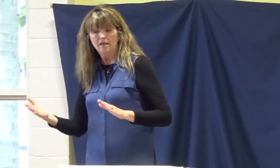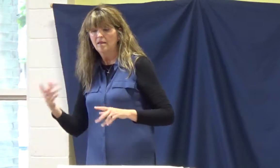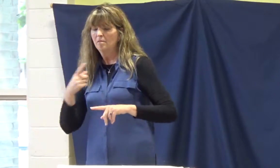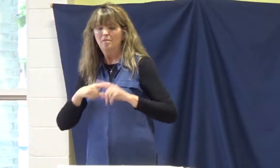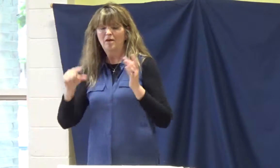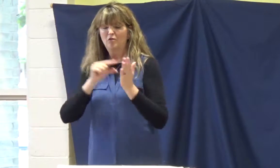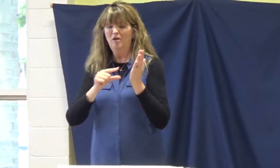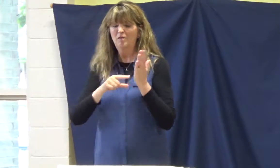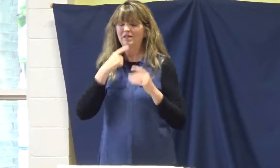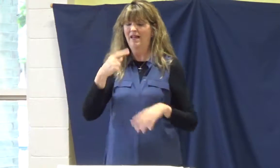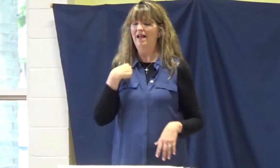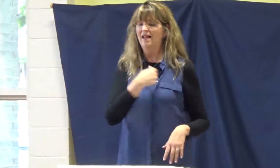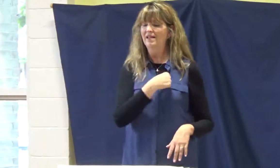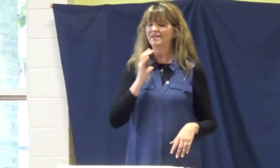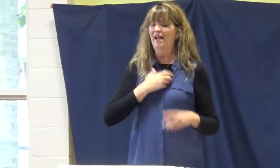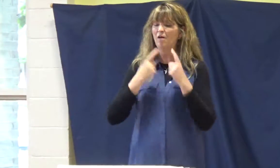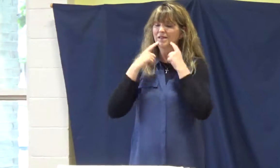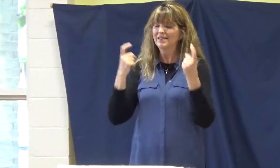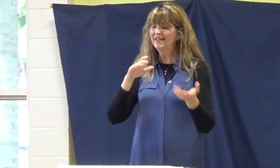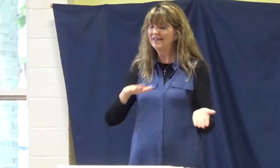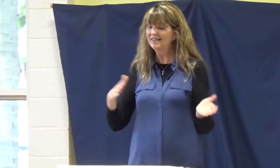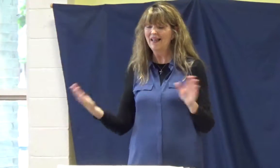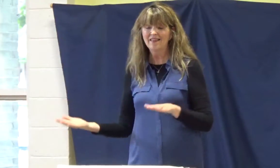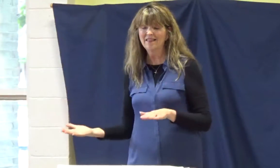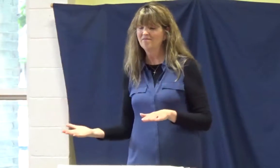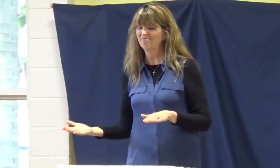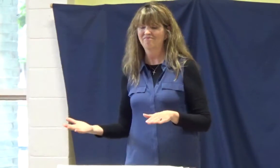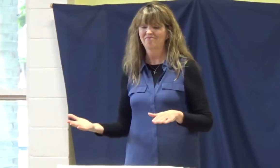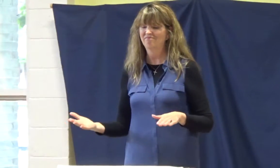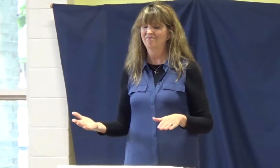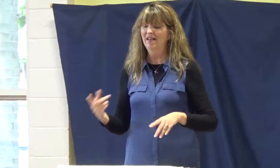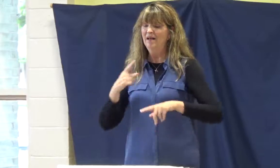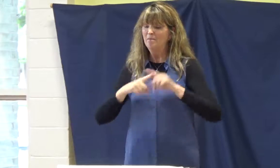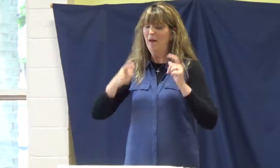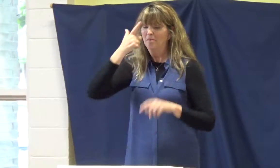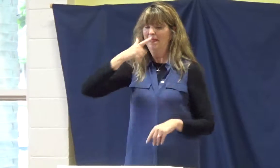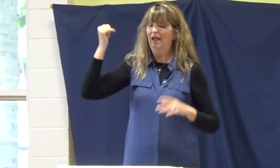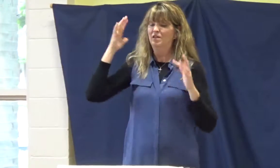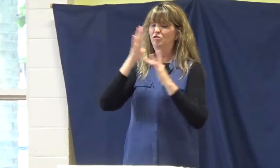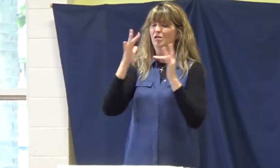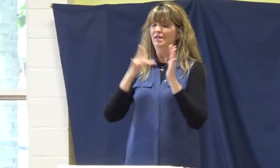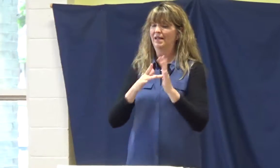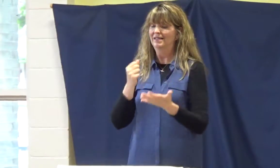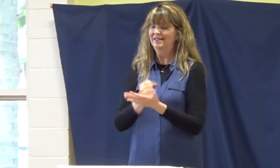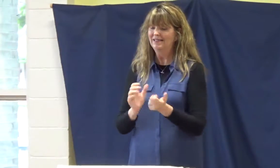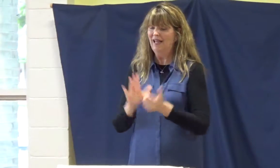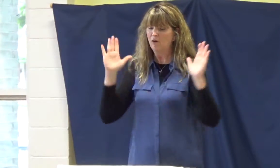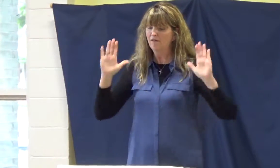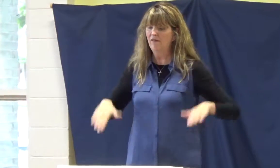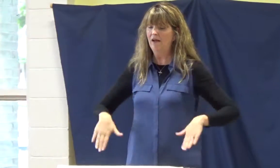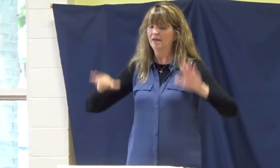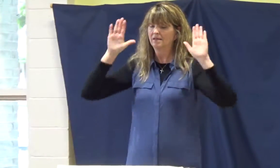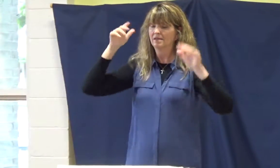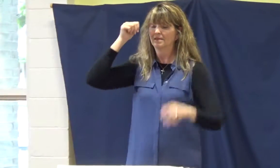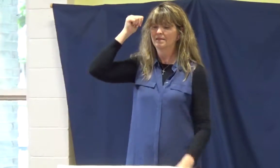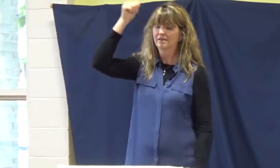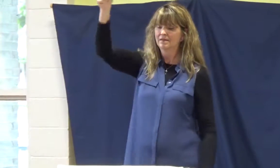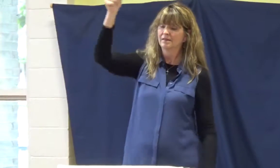in our sins and unforgiven state, we too face the consequences of death. But Scripture tells